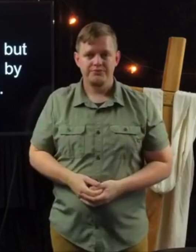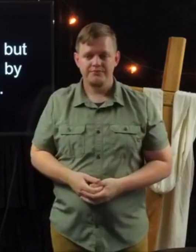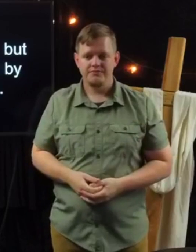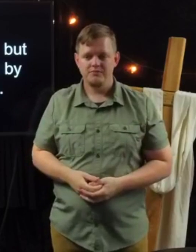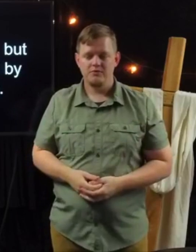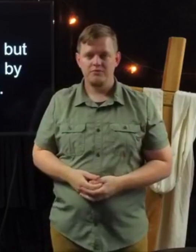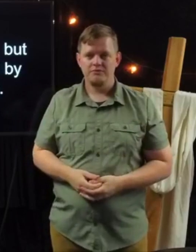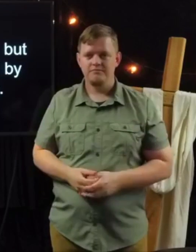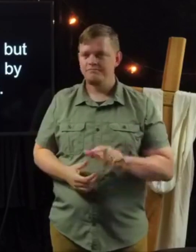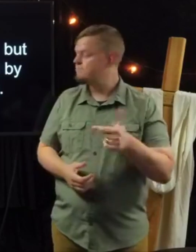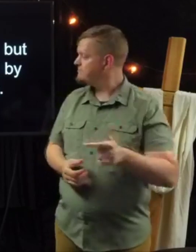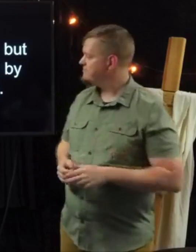cannot do.